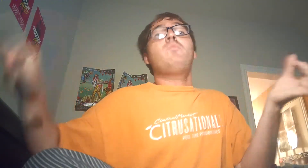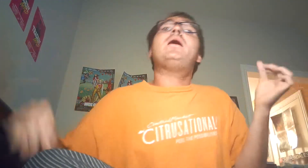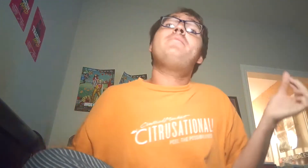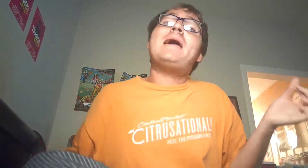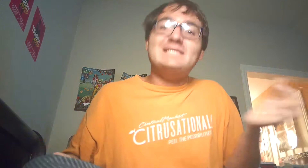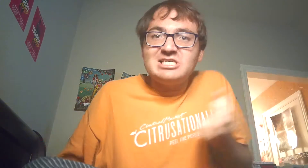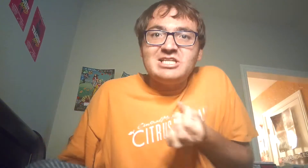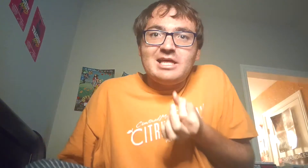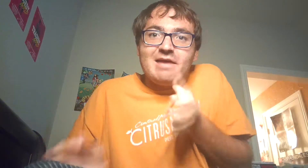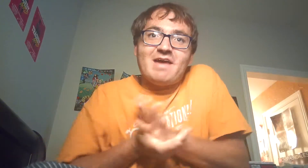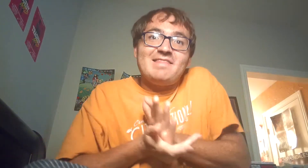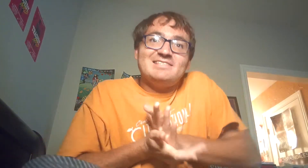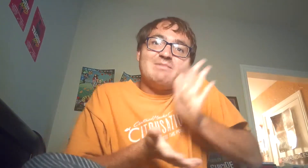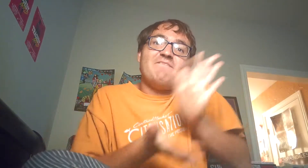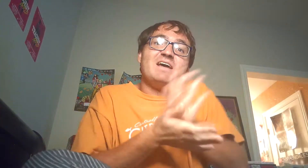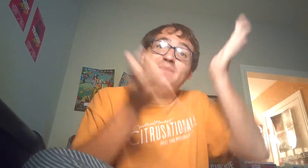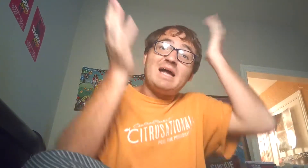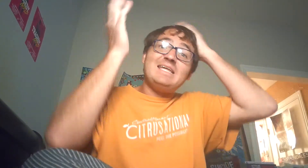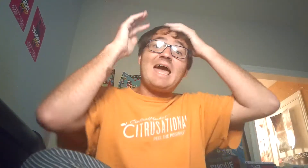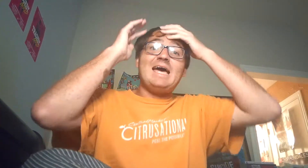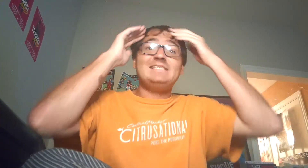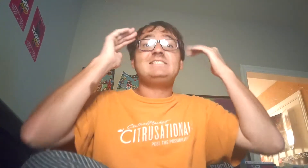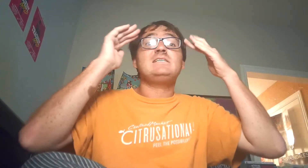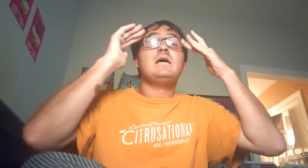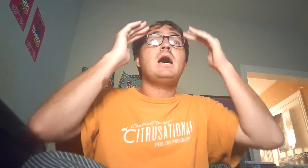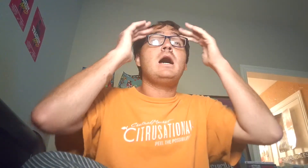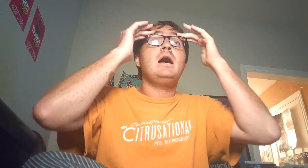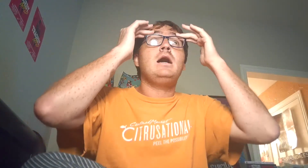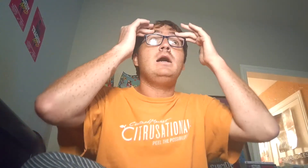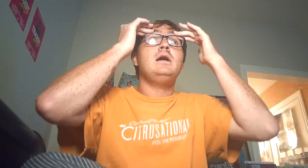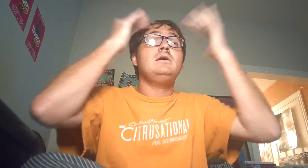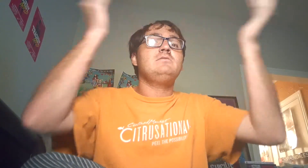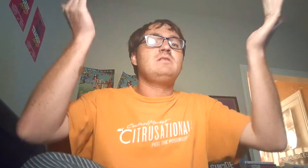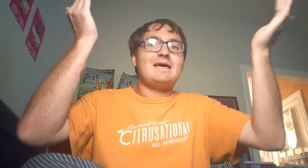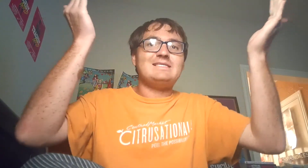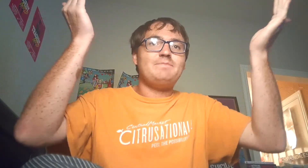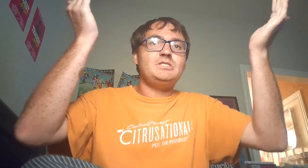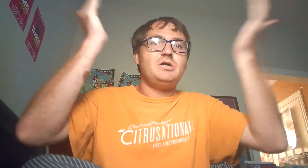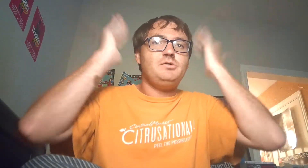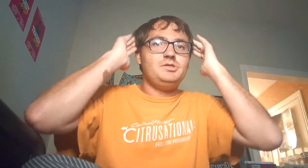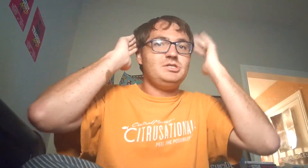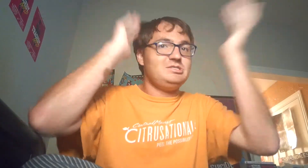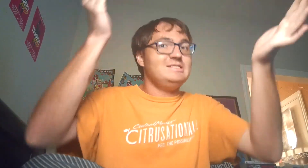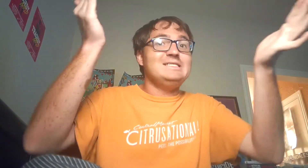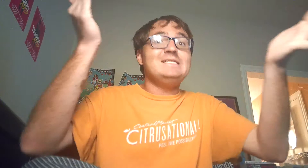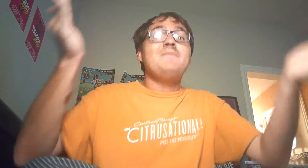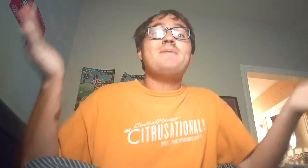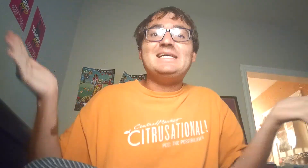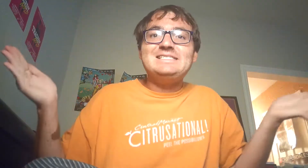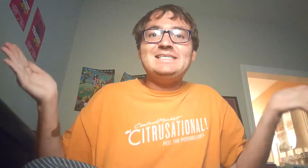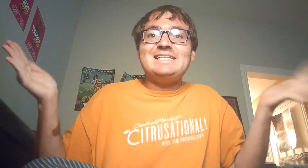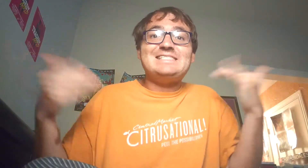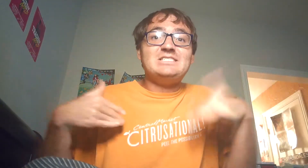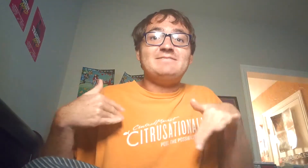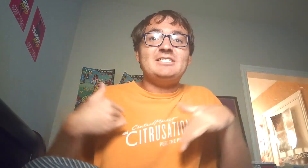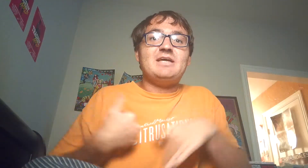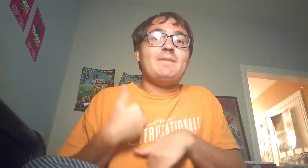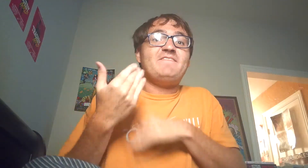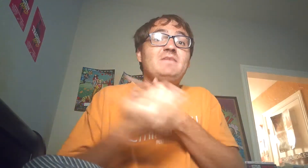Well, basically, if y'all listen to my fucking podcast, the last episode, basically, that situation, I made a video about the